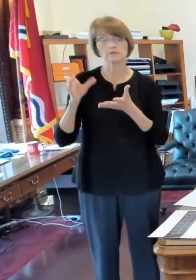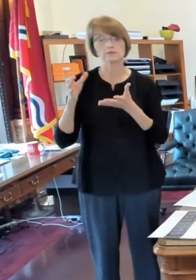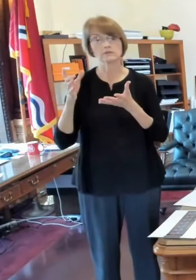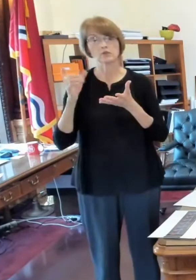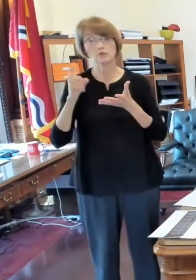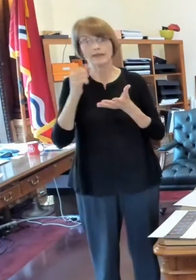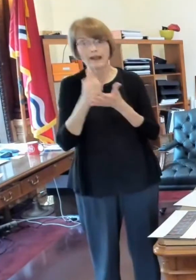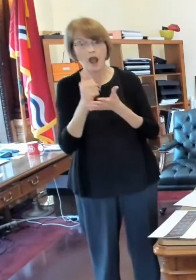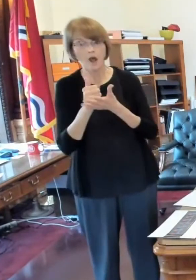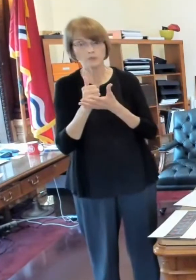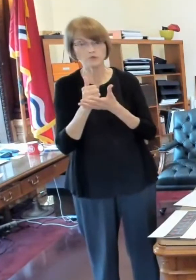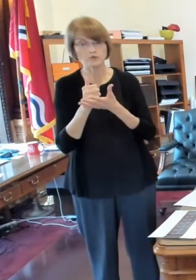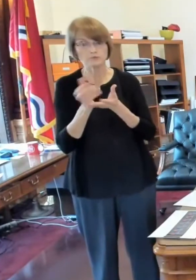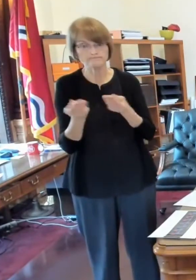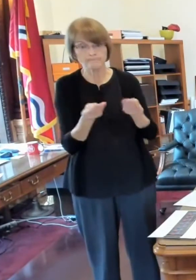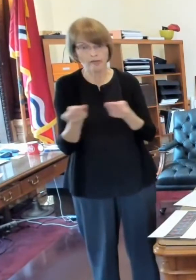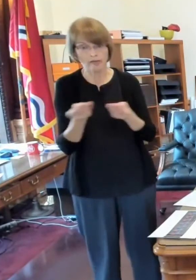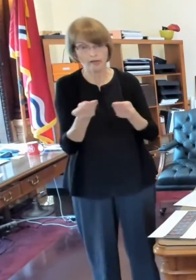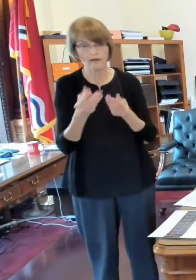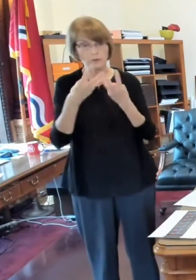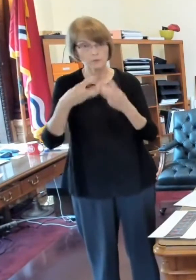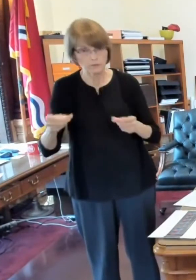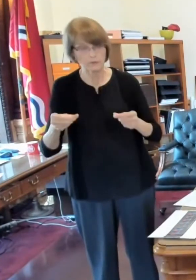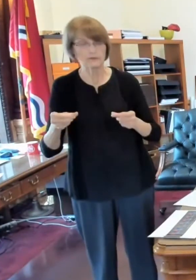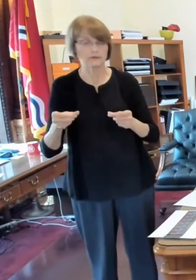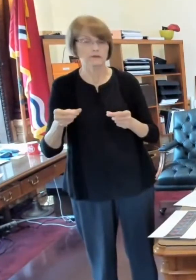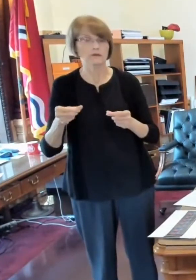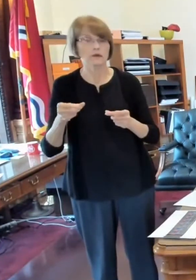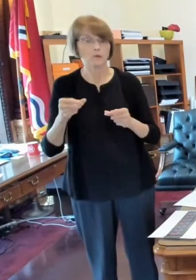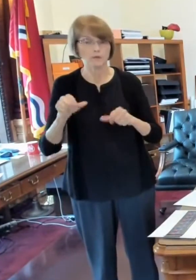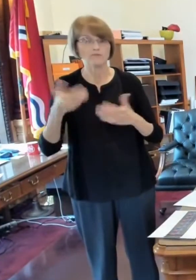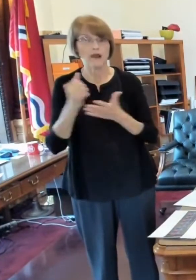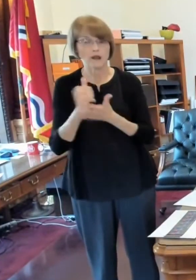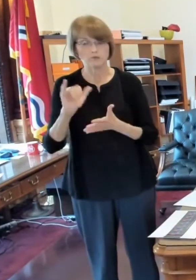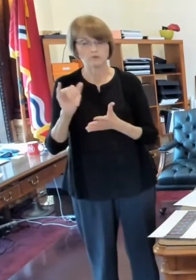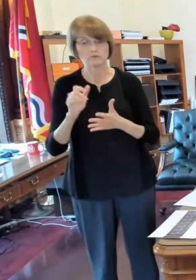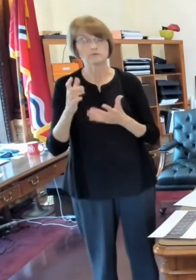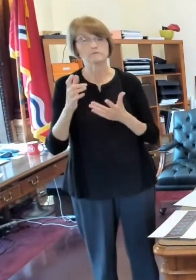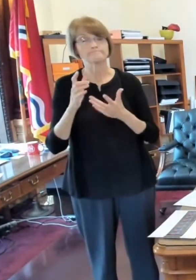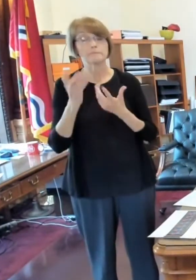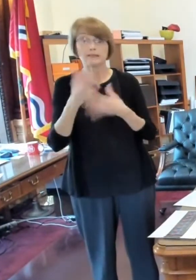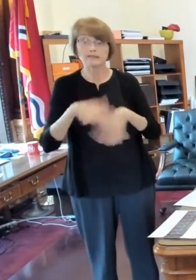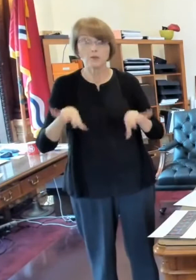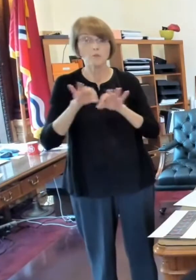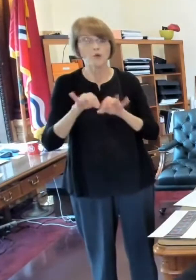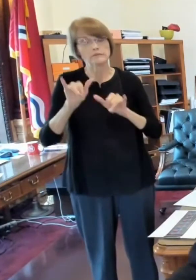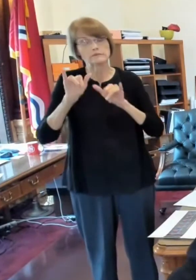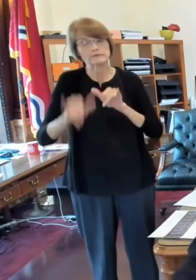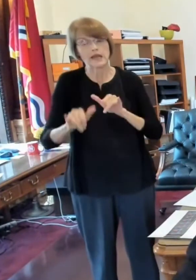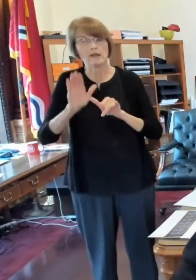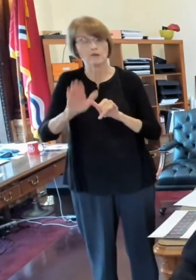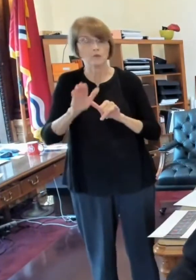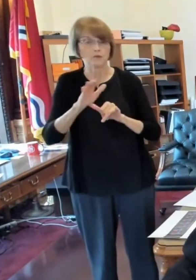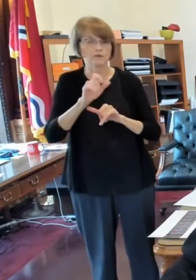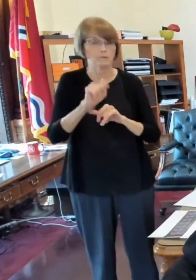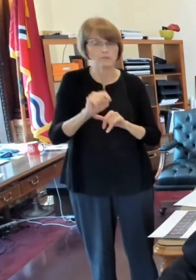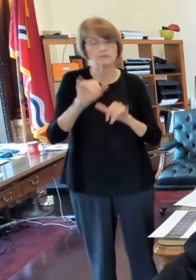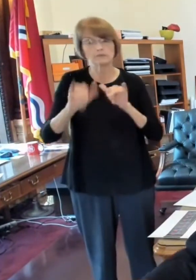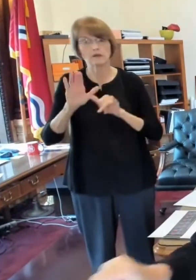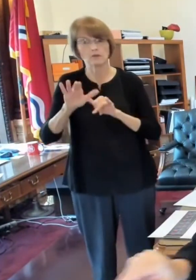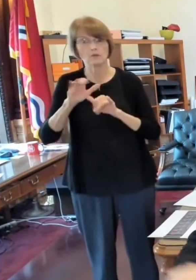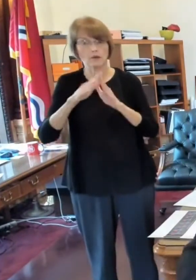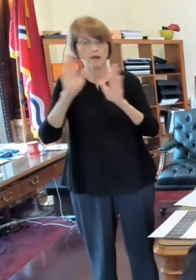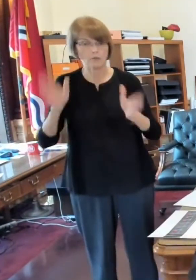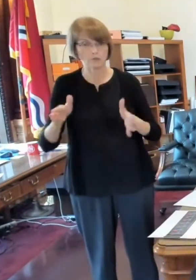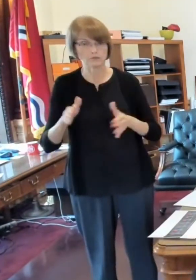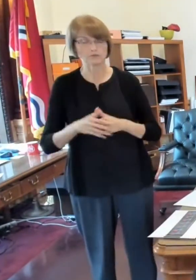to keep everyone in their own housing. So, and I guess the last thing I wanted